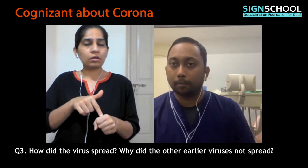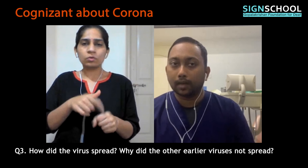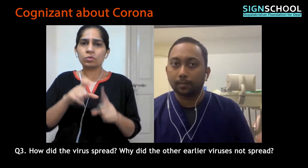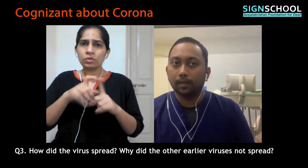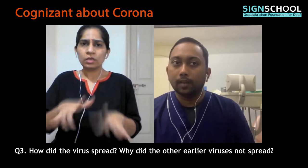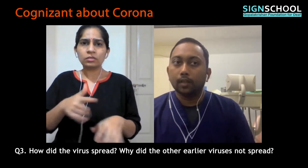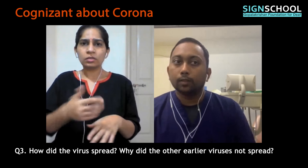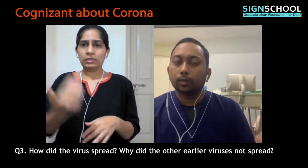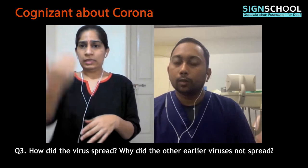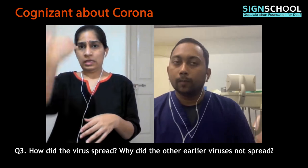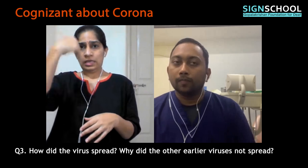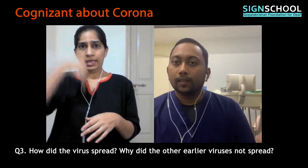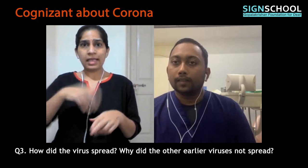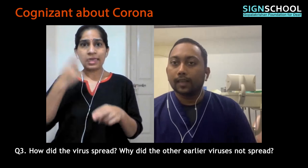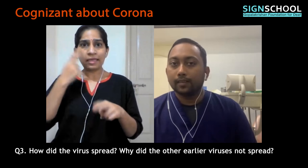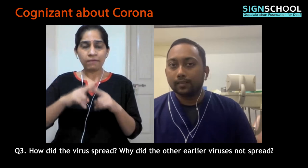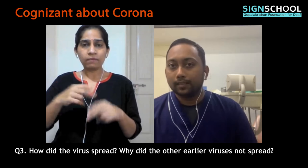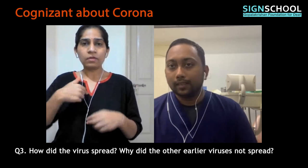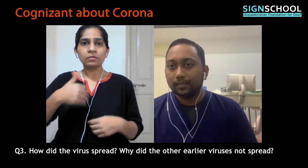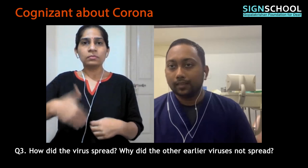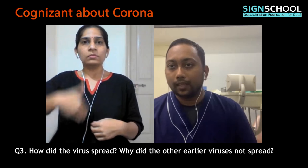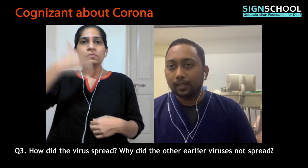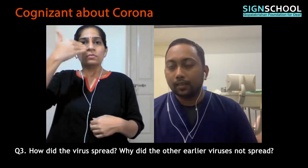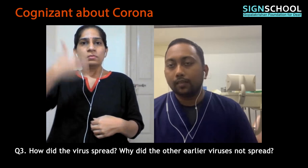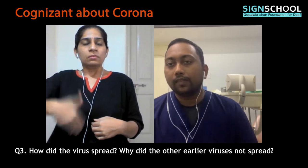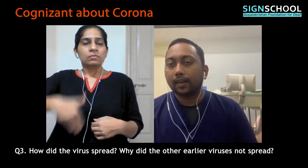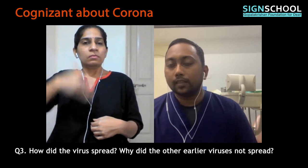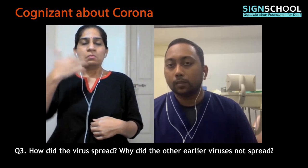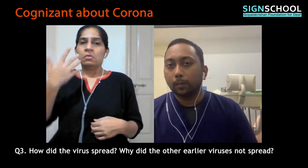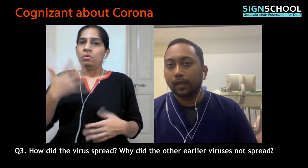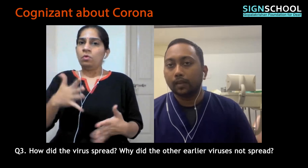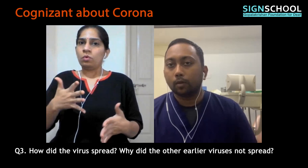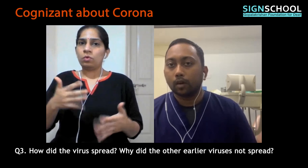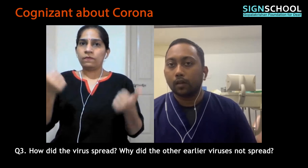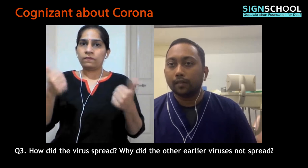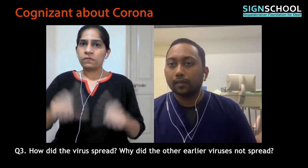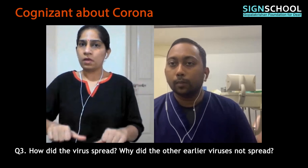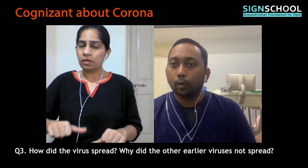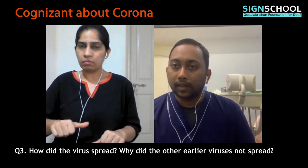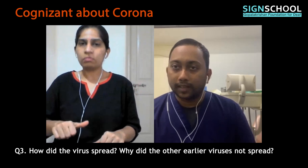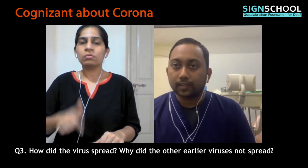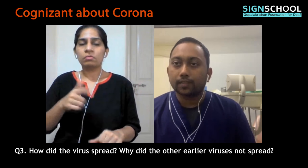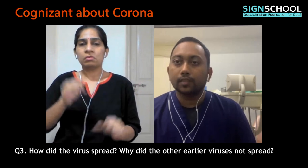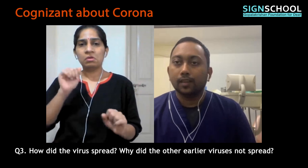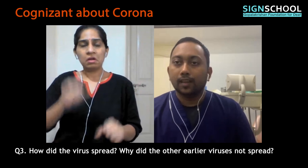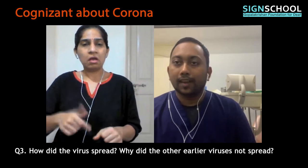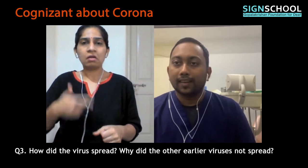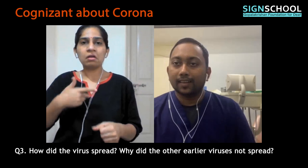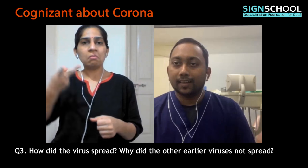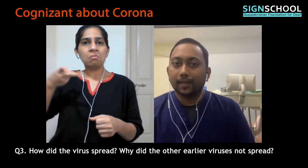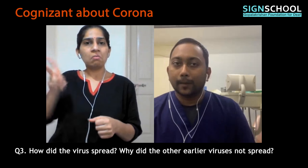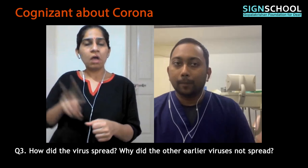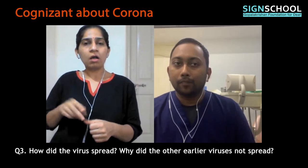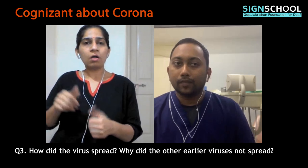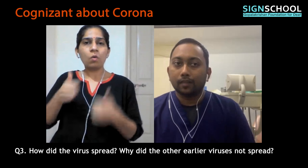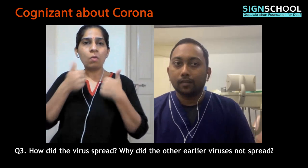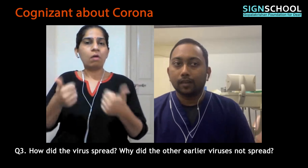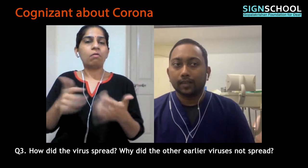so irreparable. So that these three factors make coronavirus more dangerous, and